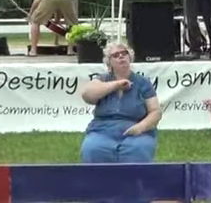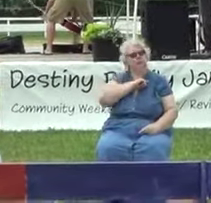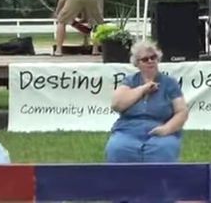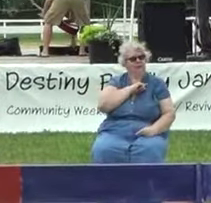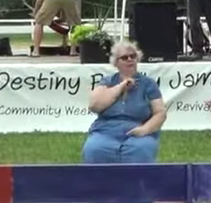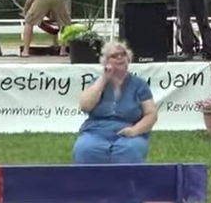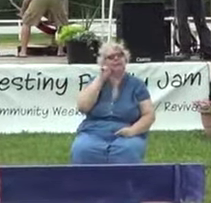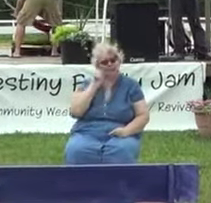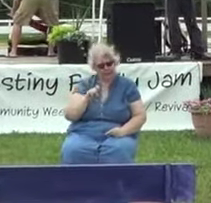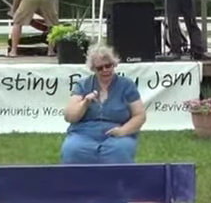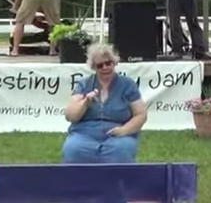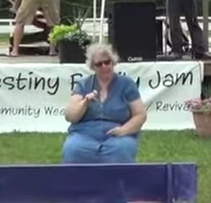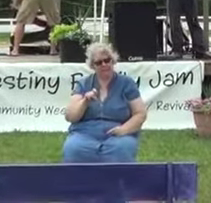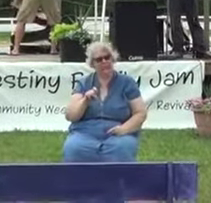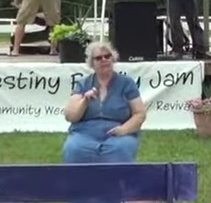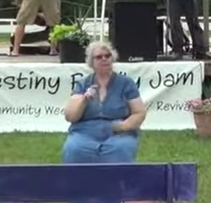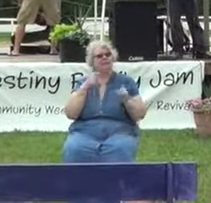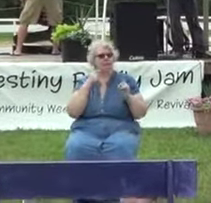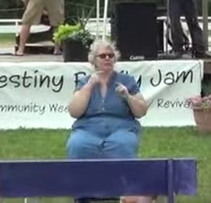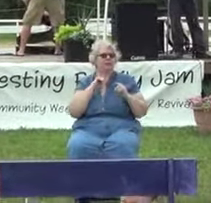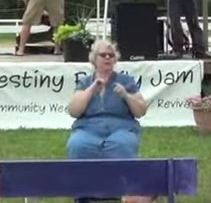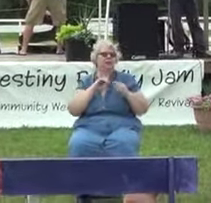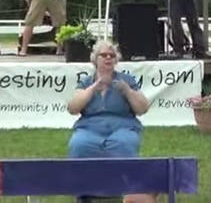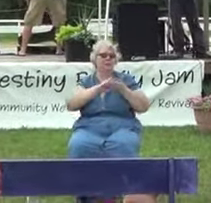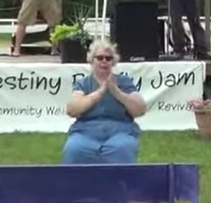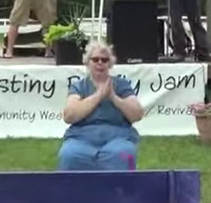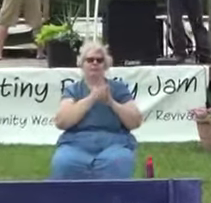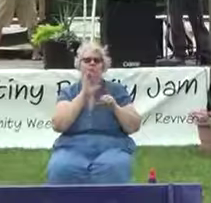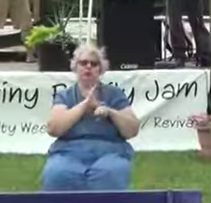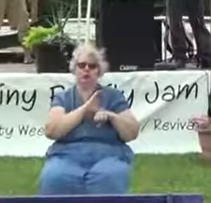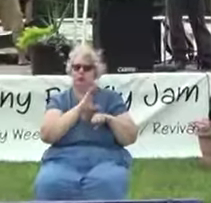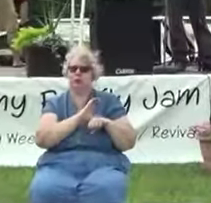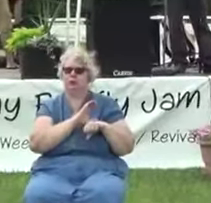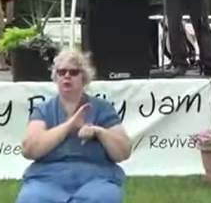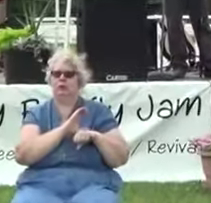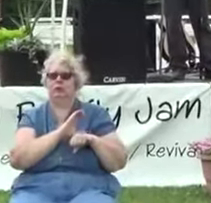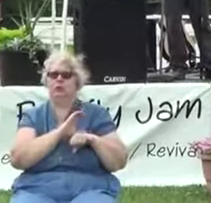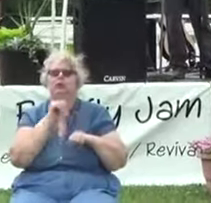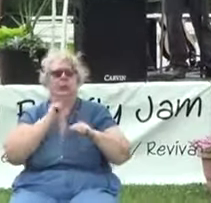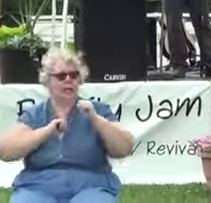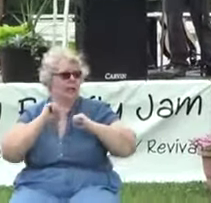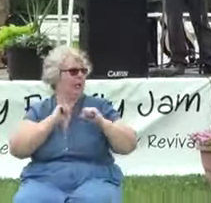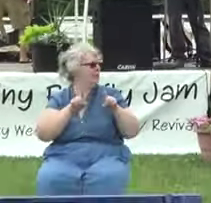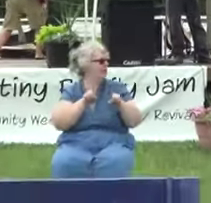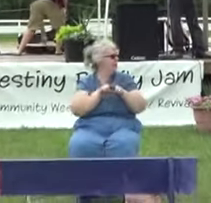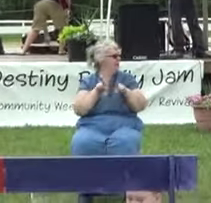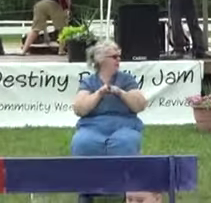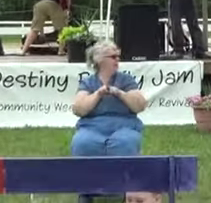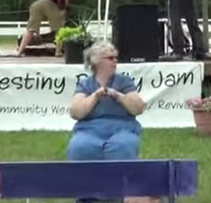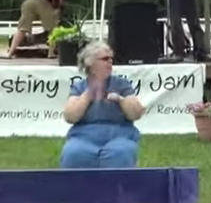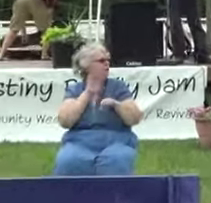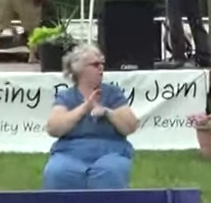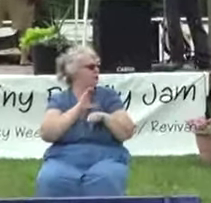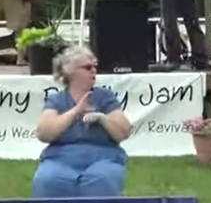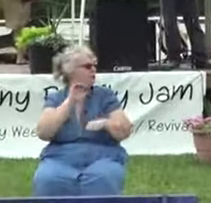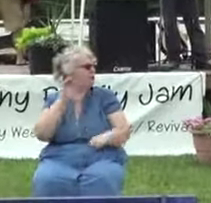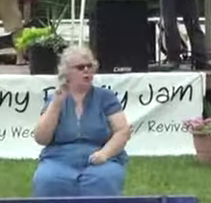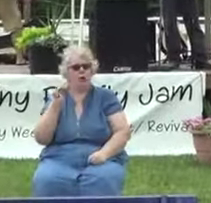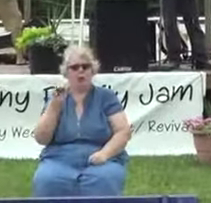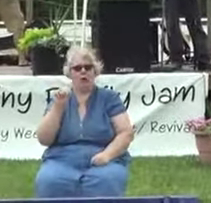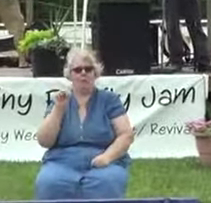It's time for the church to be the church. Mark, get up here, you rascal.